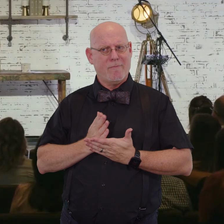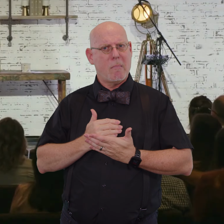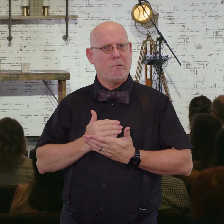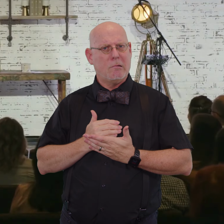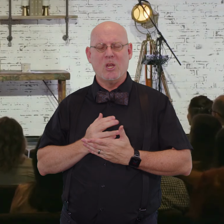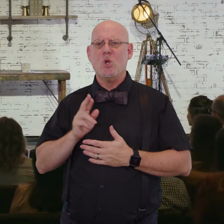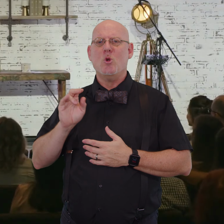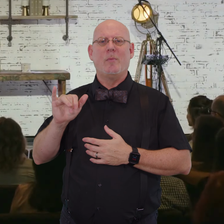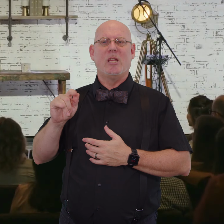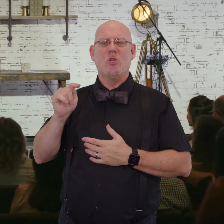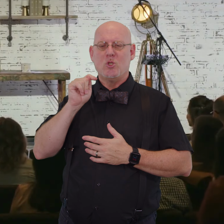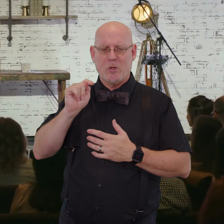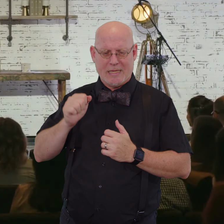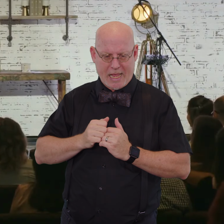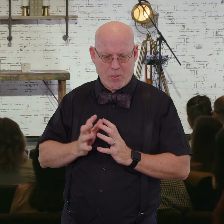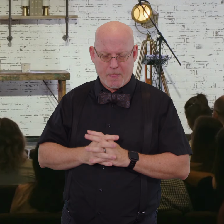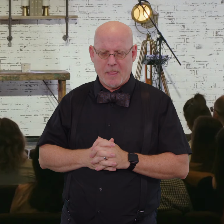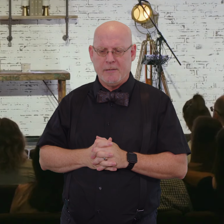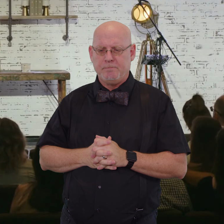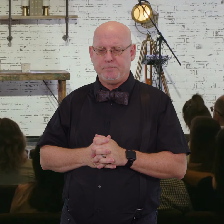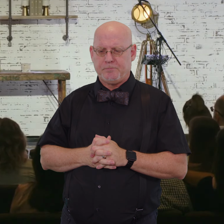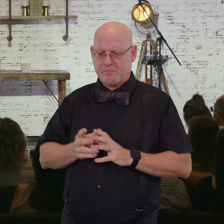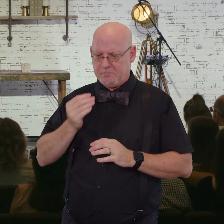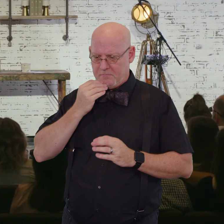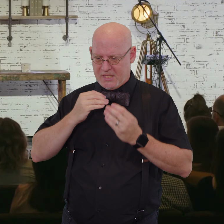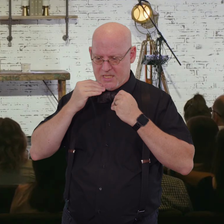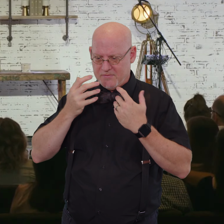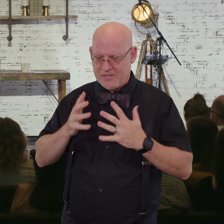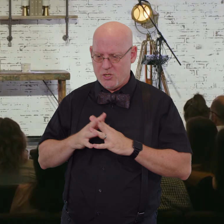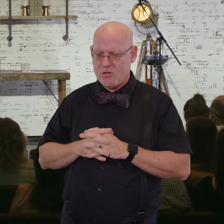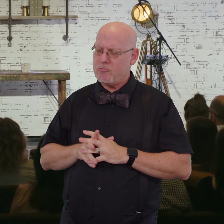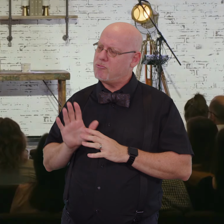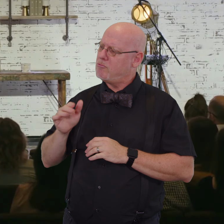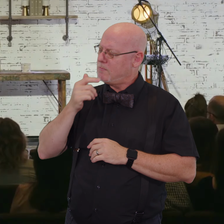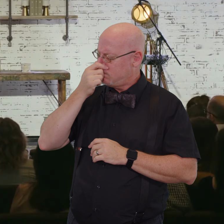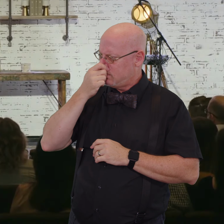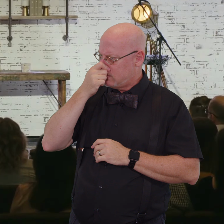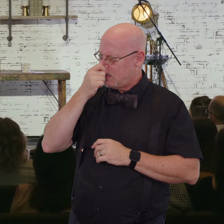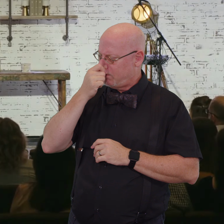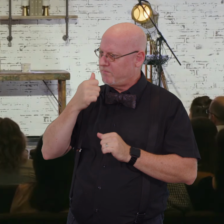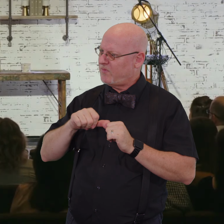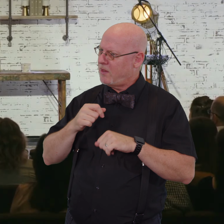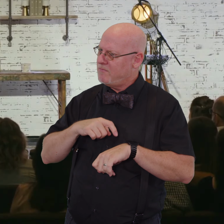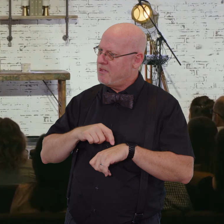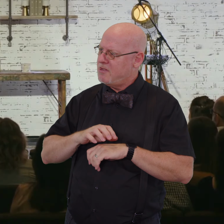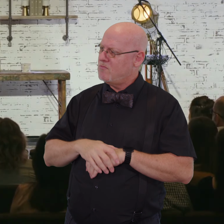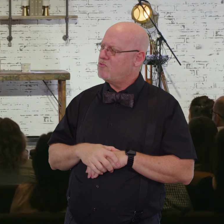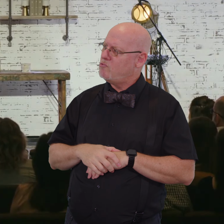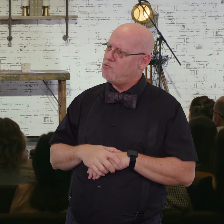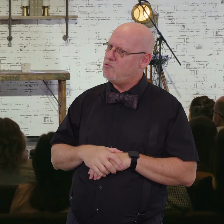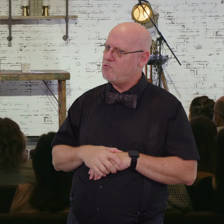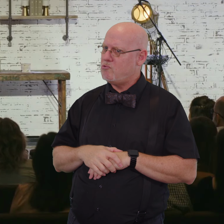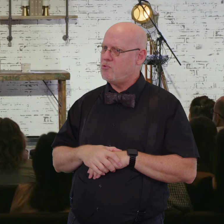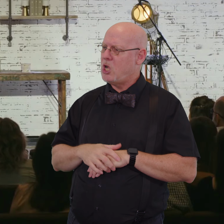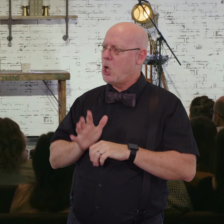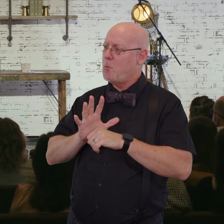living on a budget so we're at Ruby Tuesday together and we eat our dinner and then I'm like oh you know we still got some time